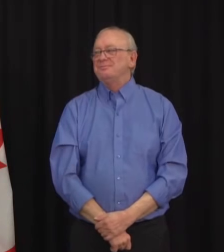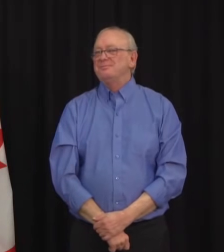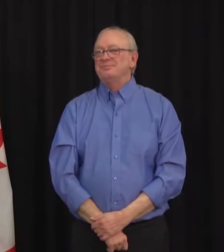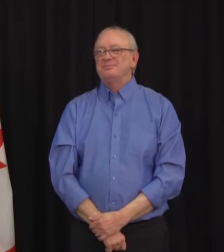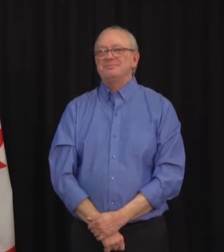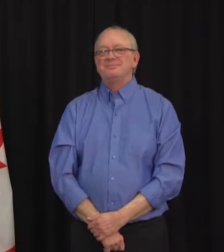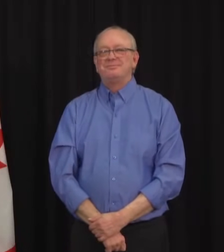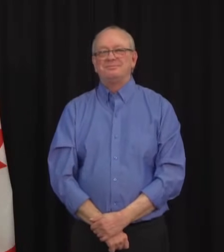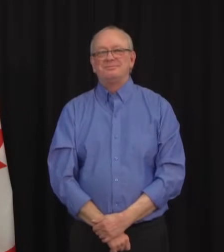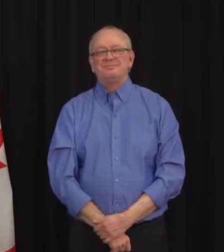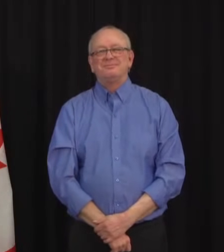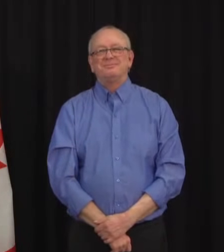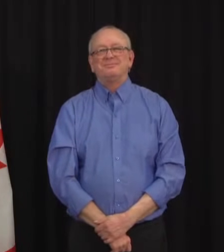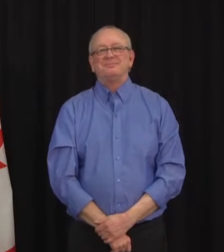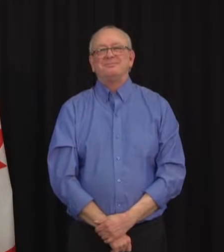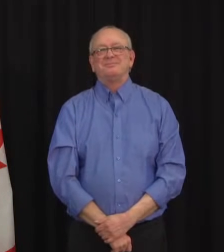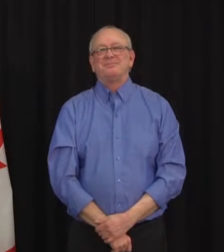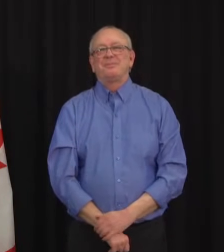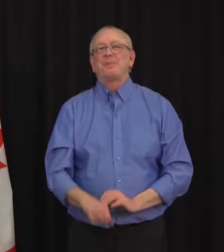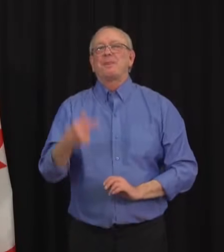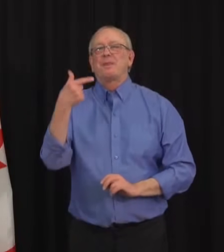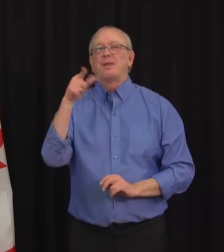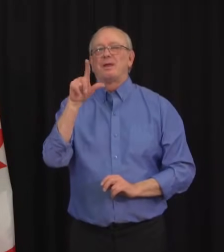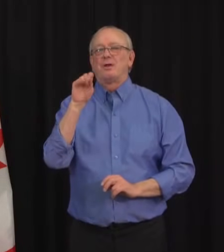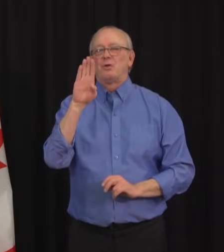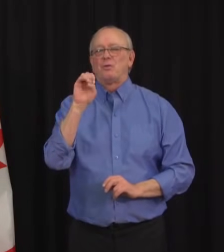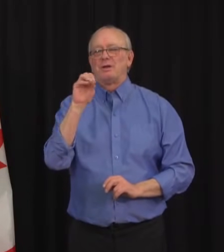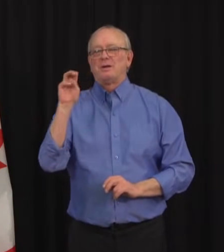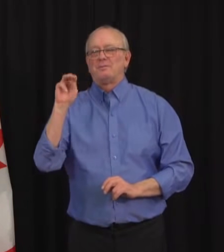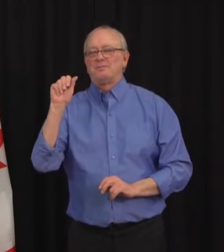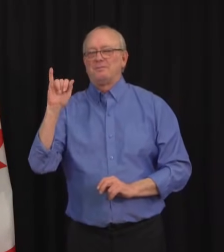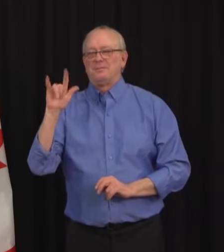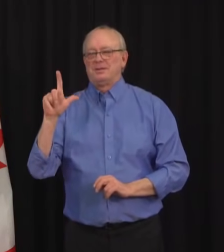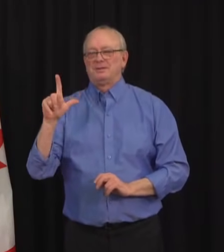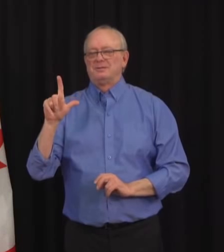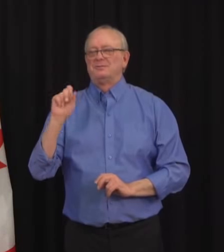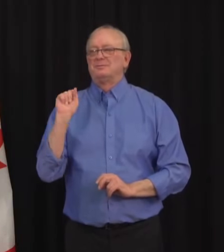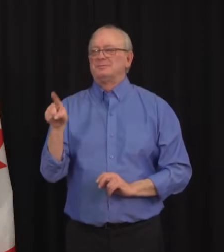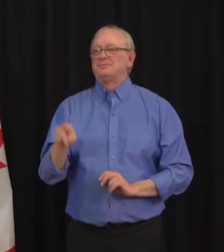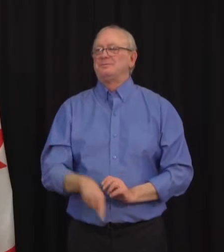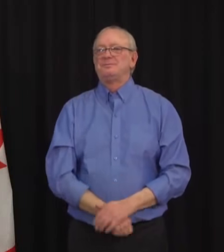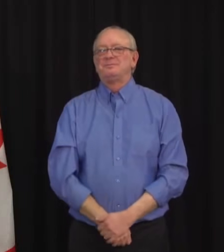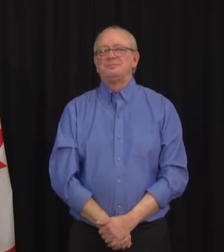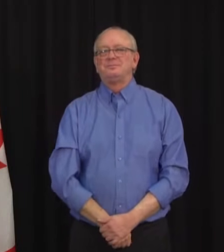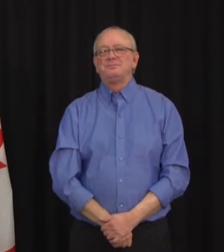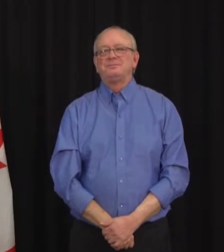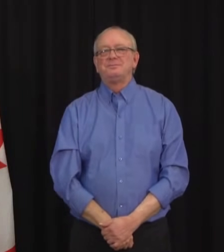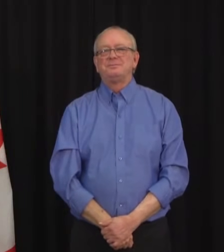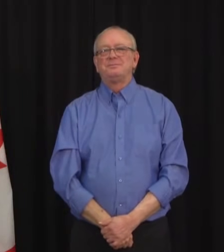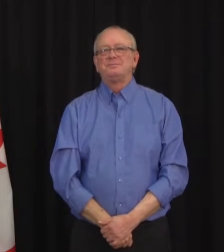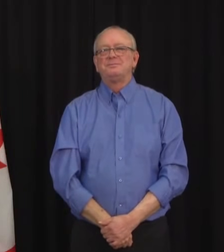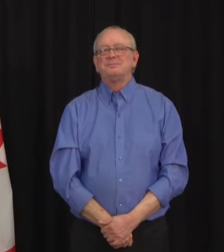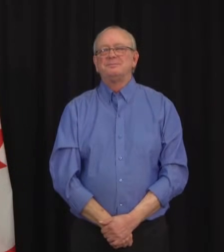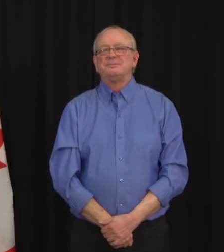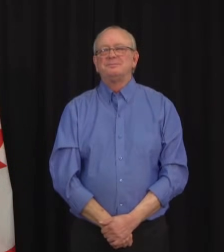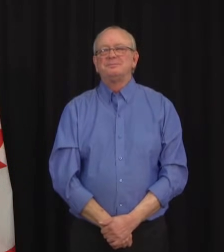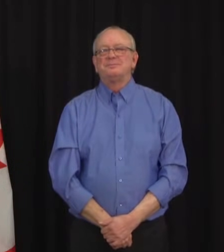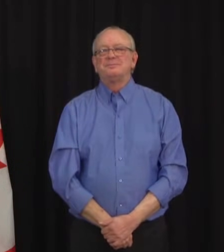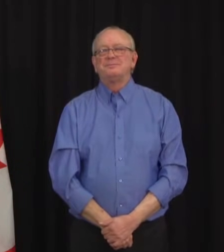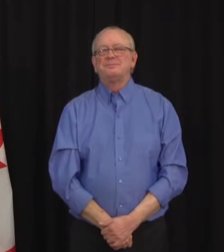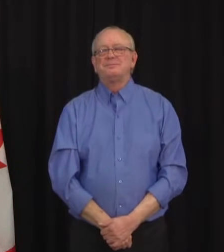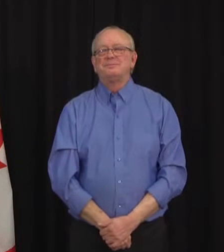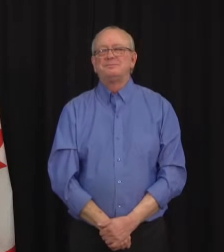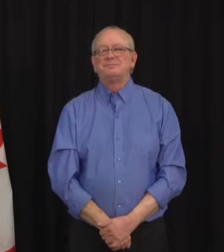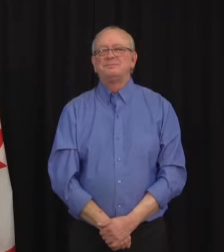Yes, first is Emma Graney with the Globe and Mail. Go ahead, Emma. Yeah, good day, Dr. Hinshaw. I want to ask you a little bit